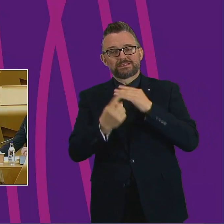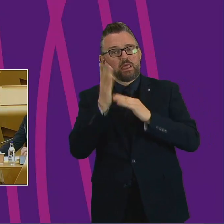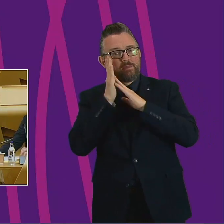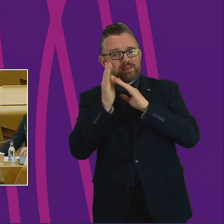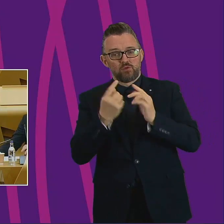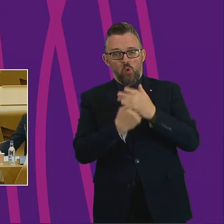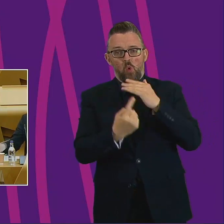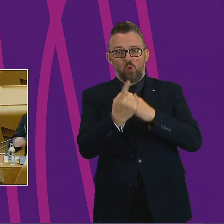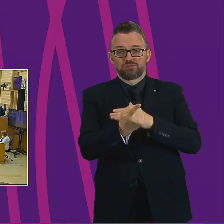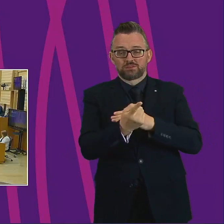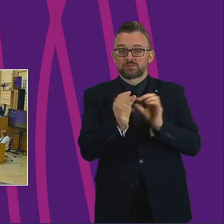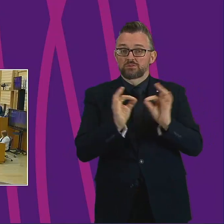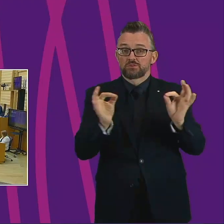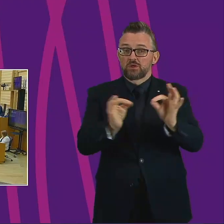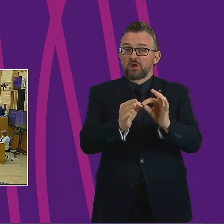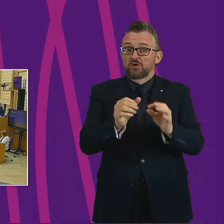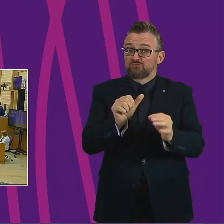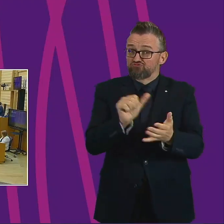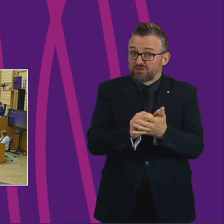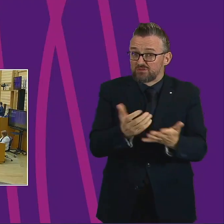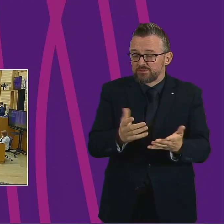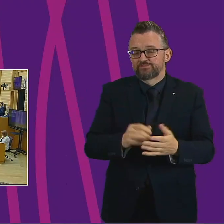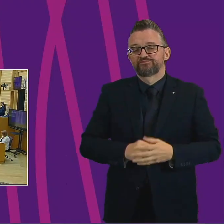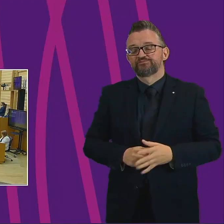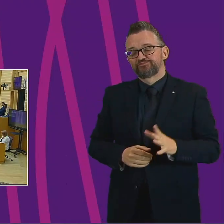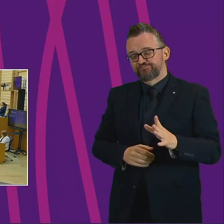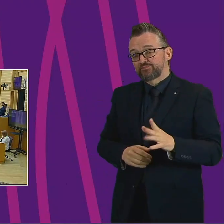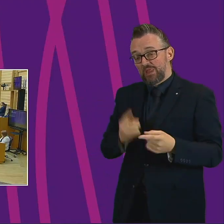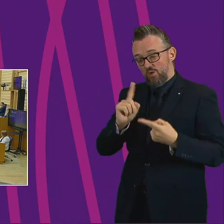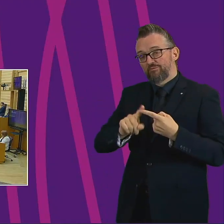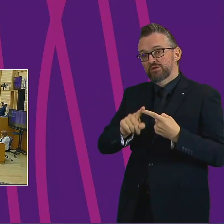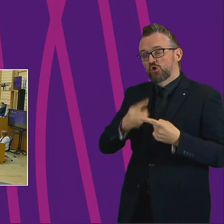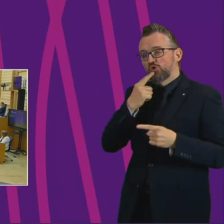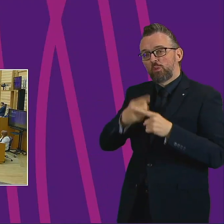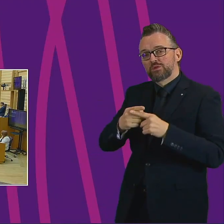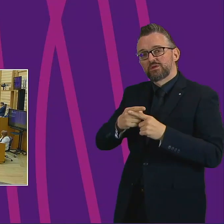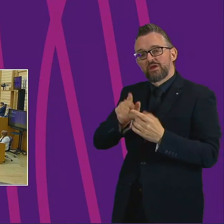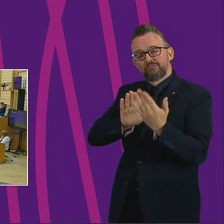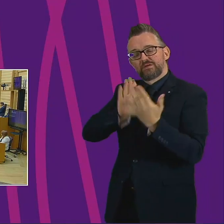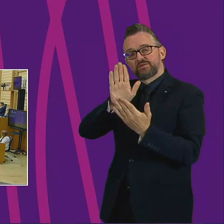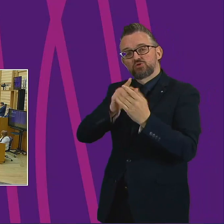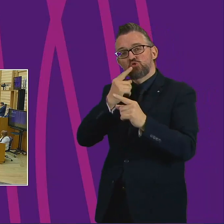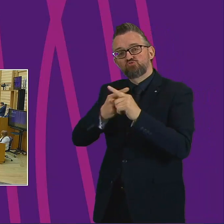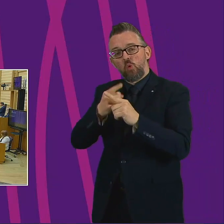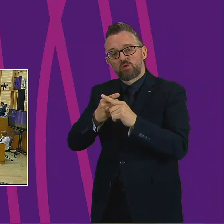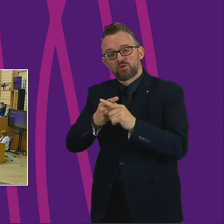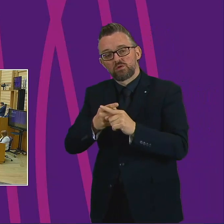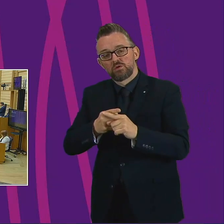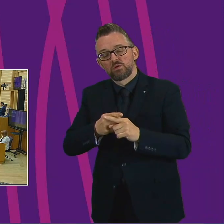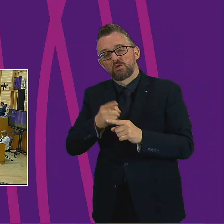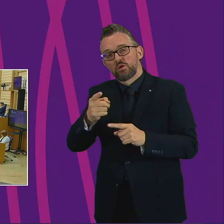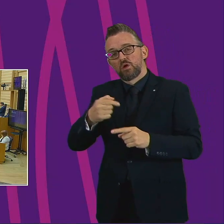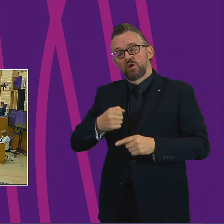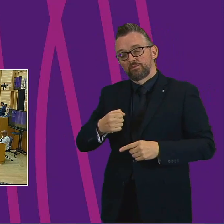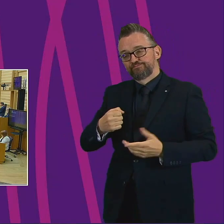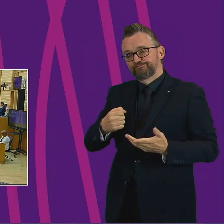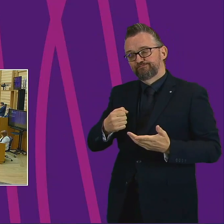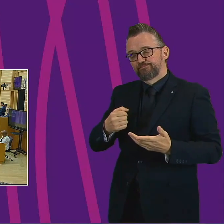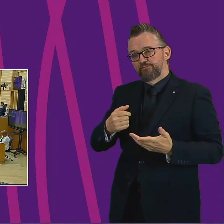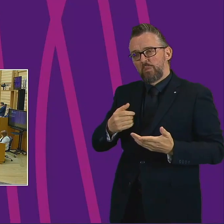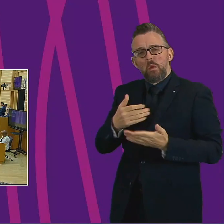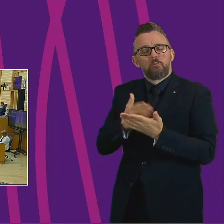hospitals? Cabinet Secretary. So with respect to the face-to-face talk-through, part of the work of the